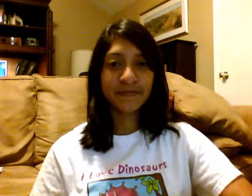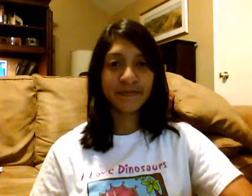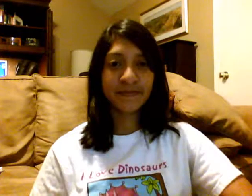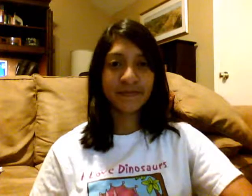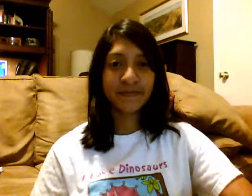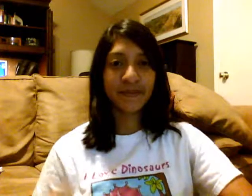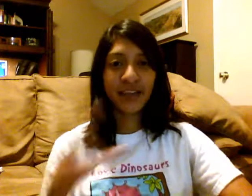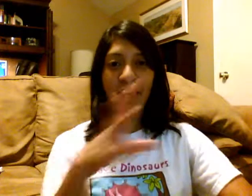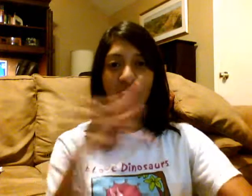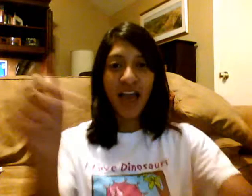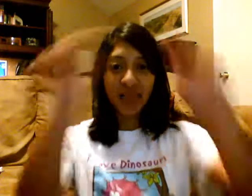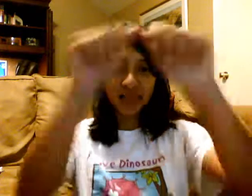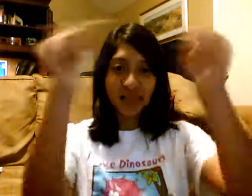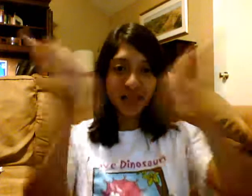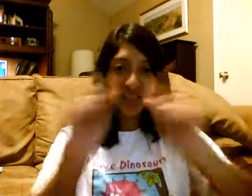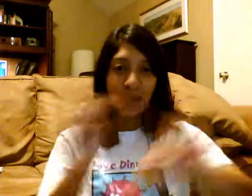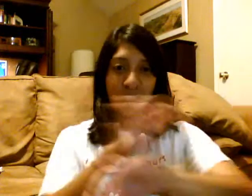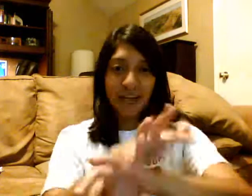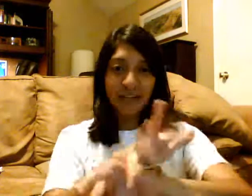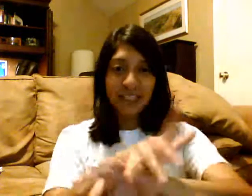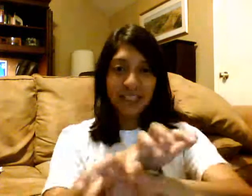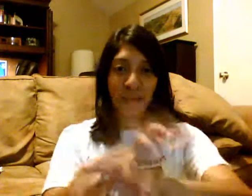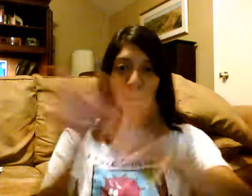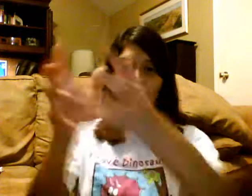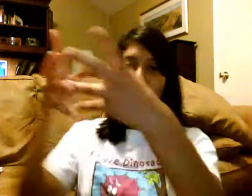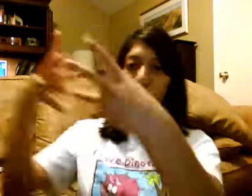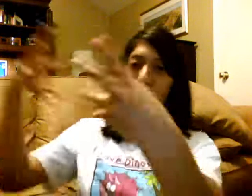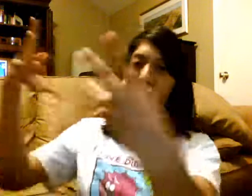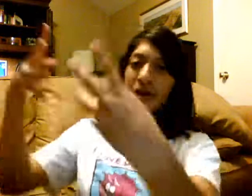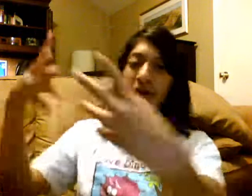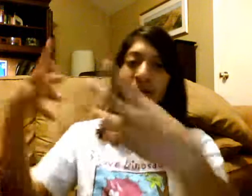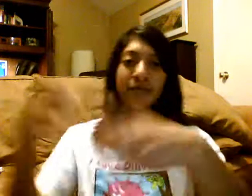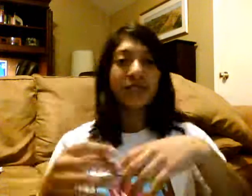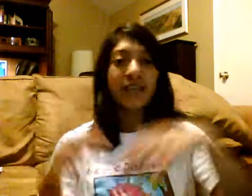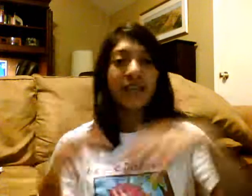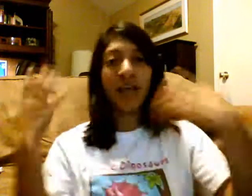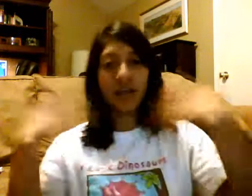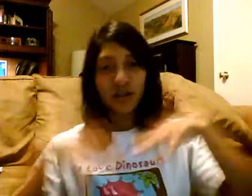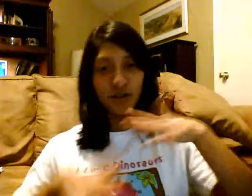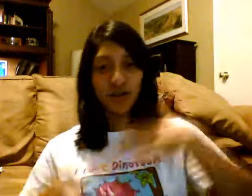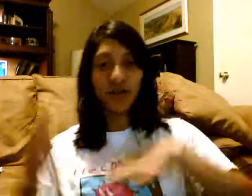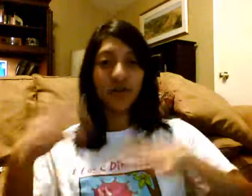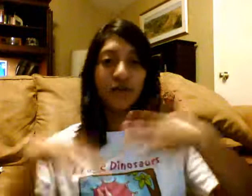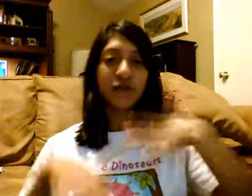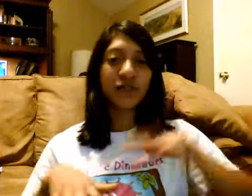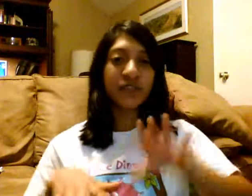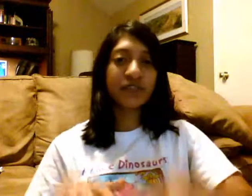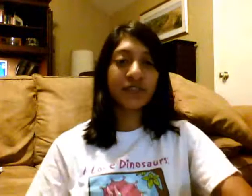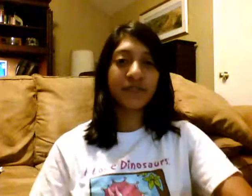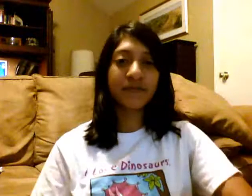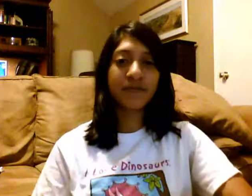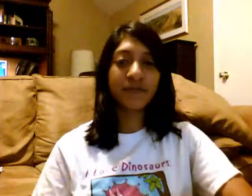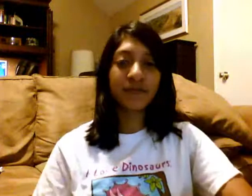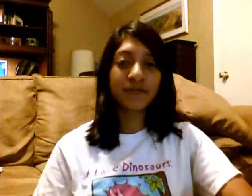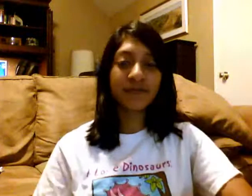And the shape of spider webs, and clothes. And speaking of shapes, now